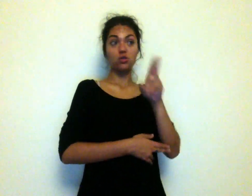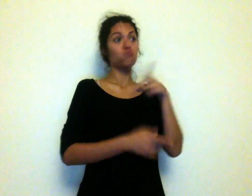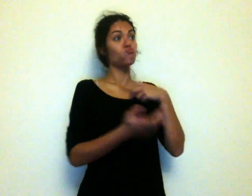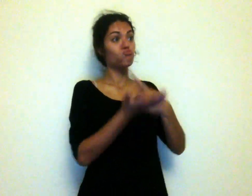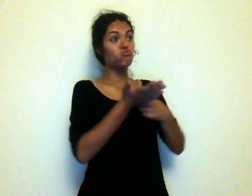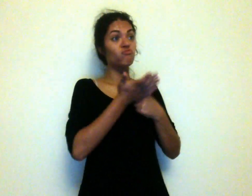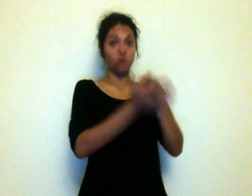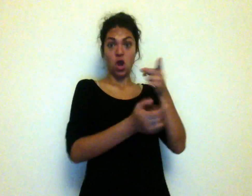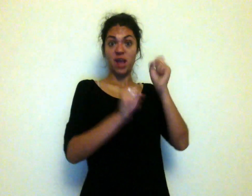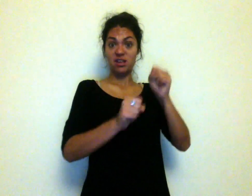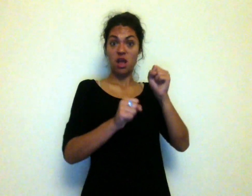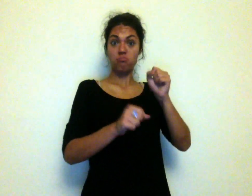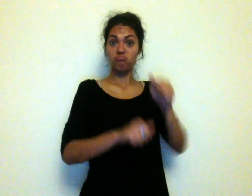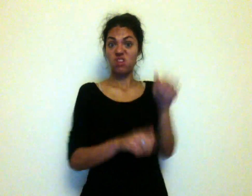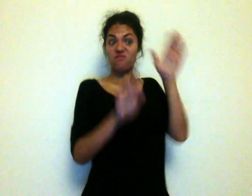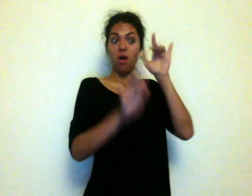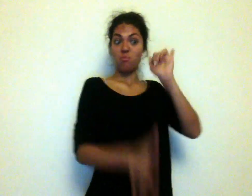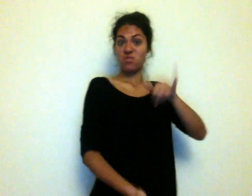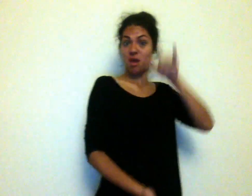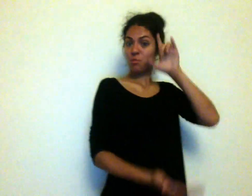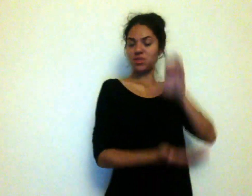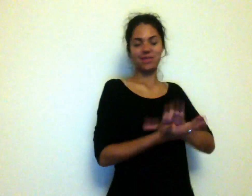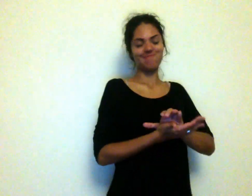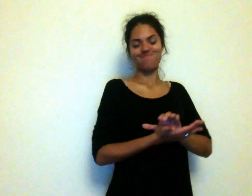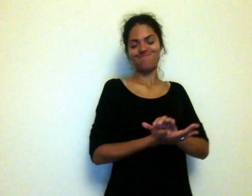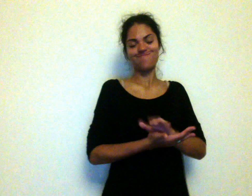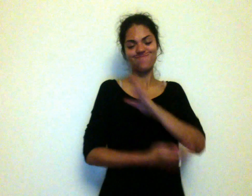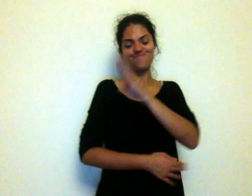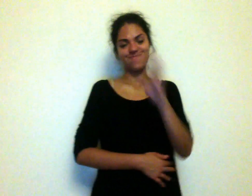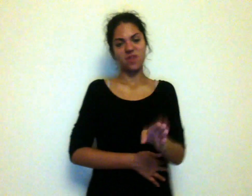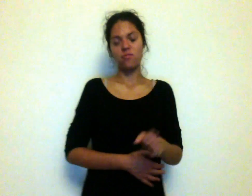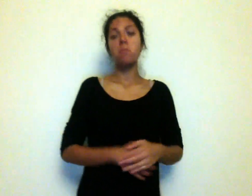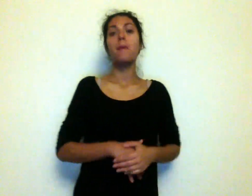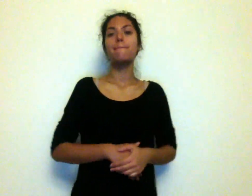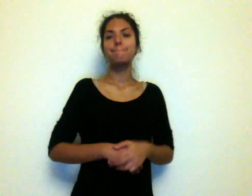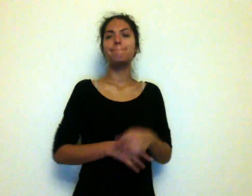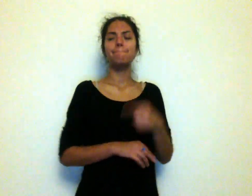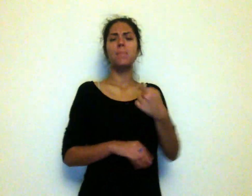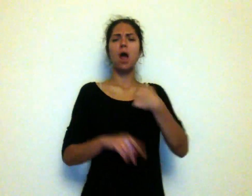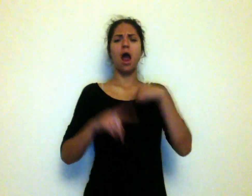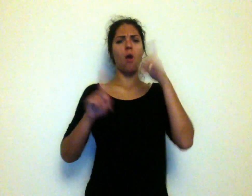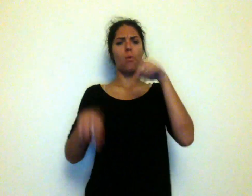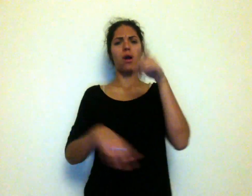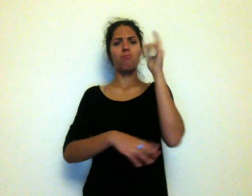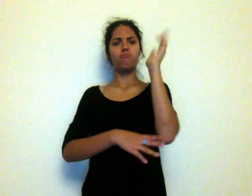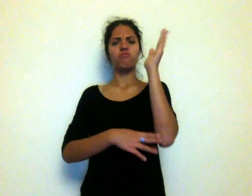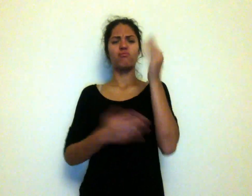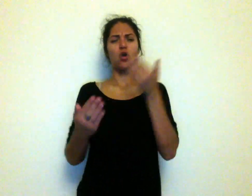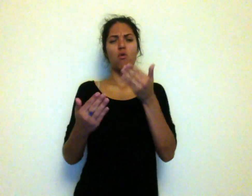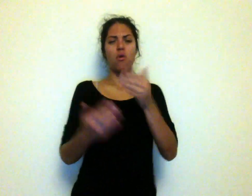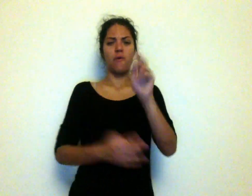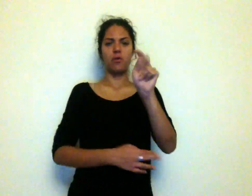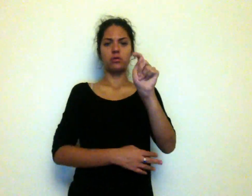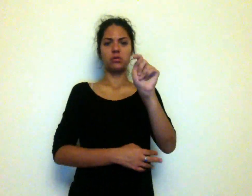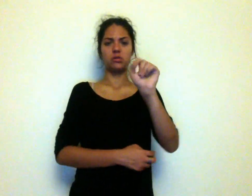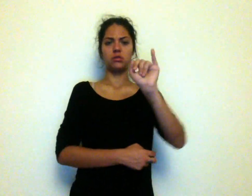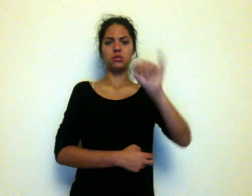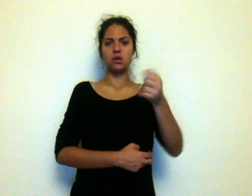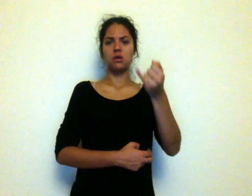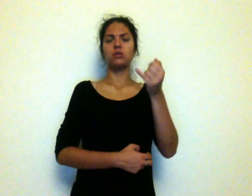at one of India's leading universities in the city of Agra. That's the city of the Taj Mahal. And there were about 400 people there, and I think only